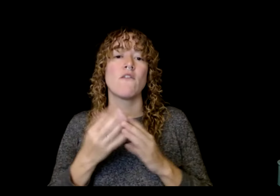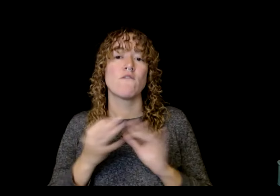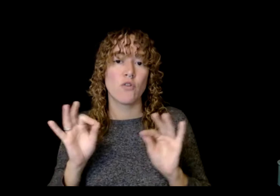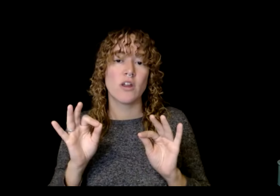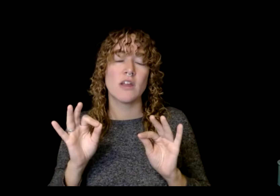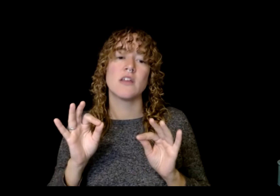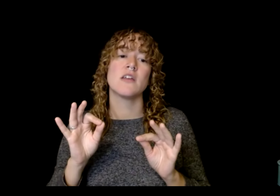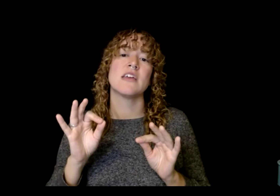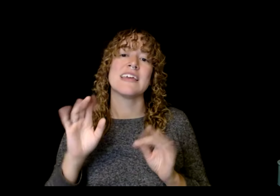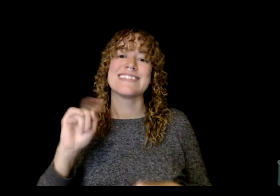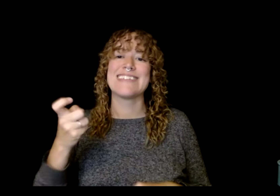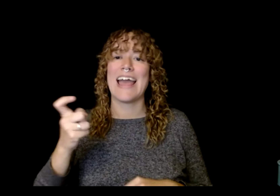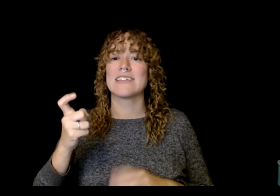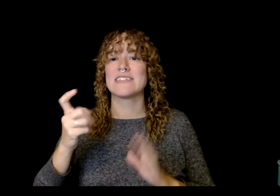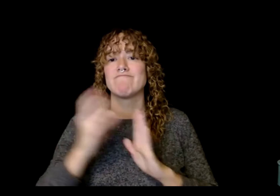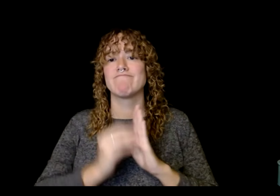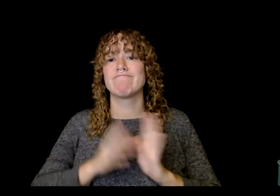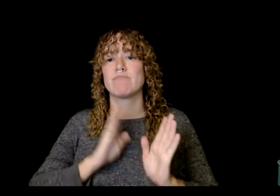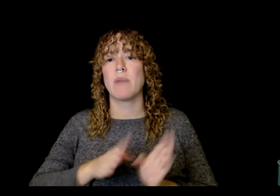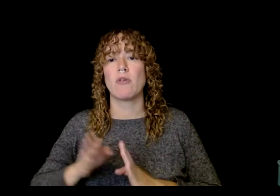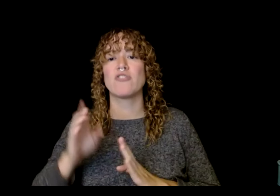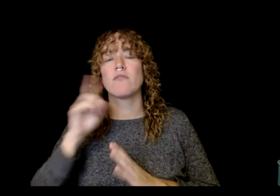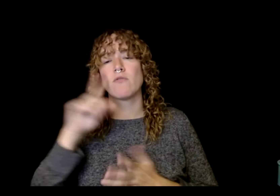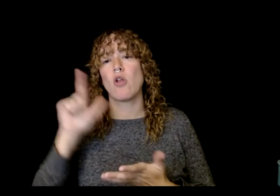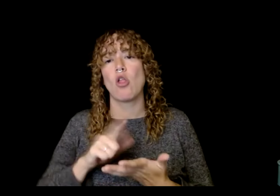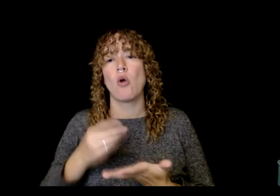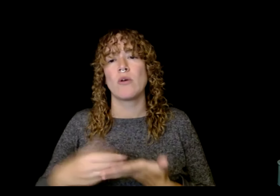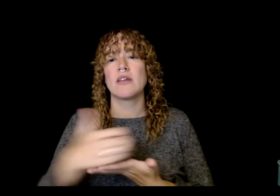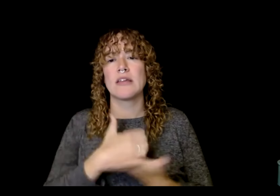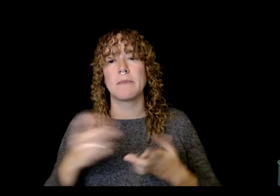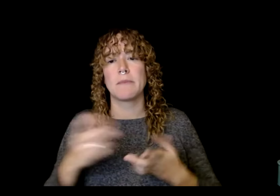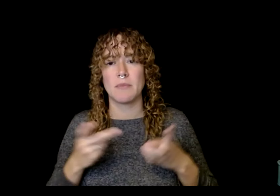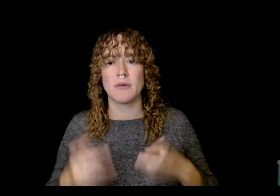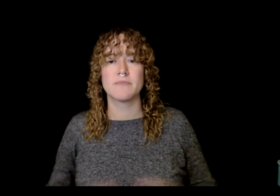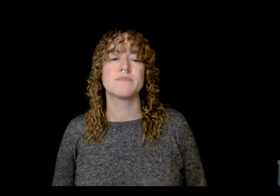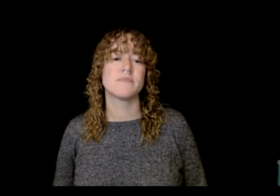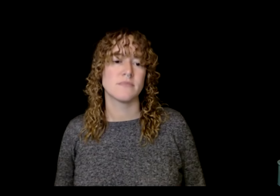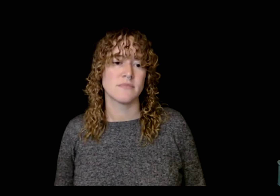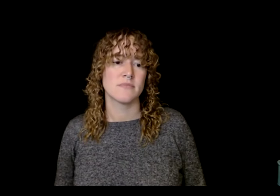tax preparation for low-income people. We just